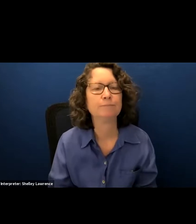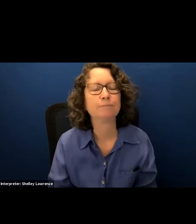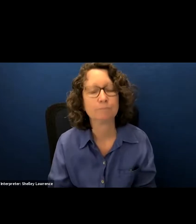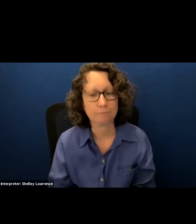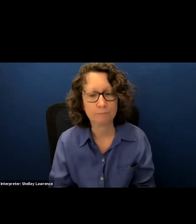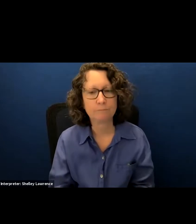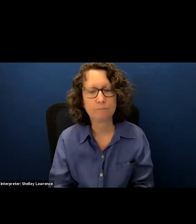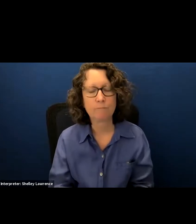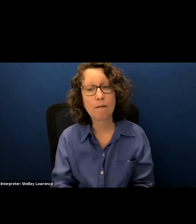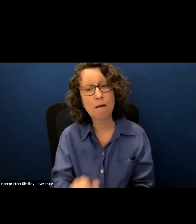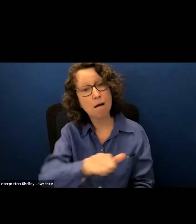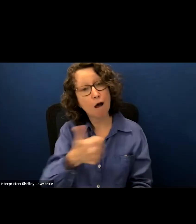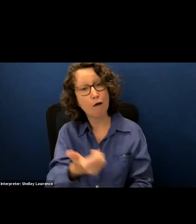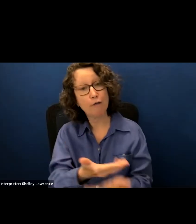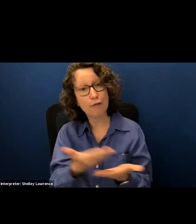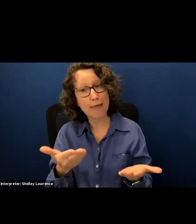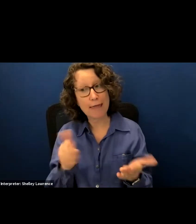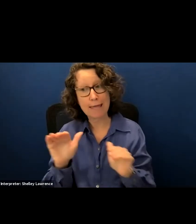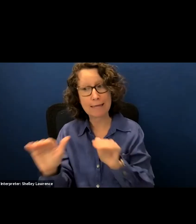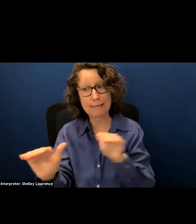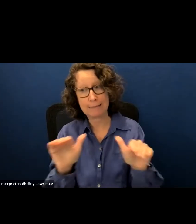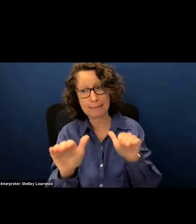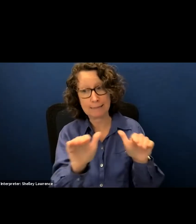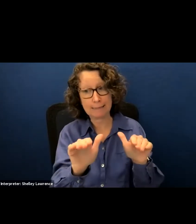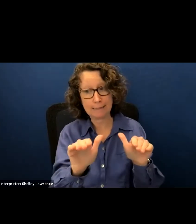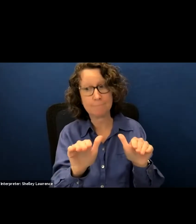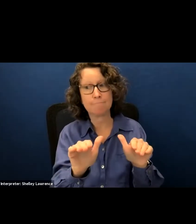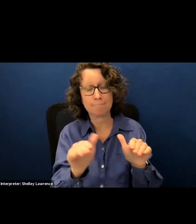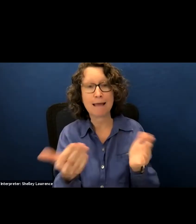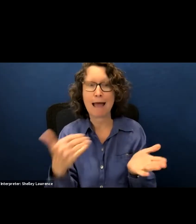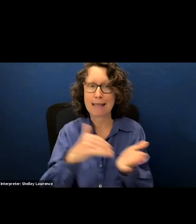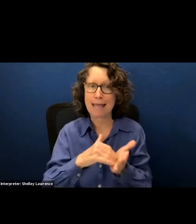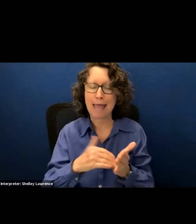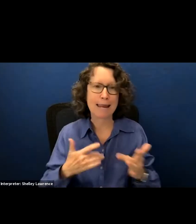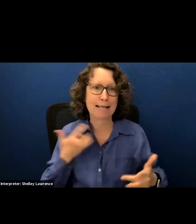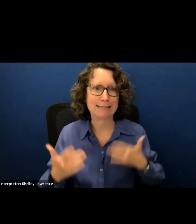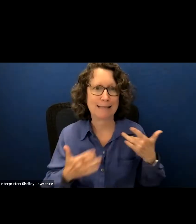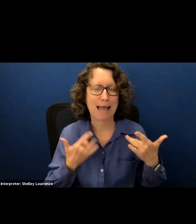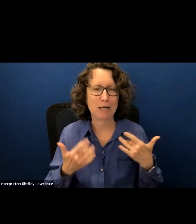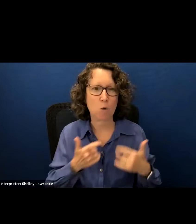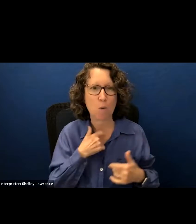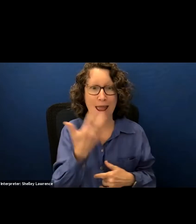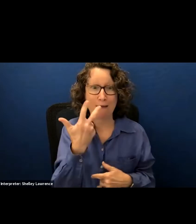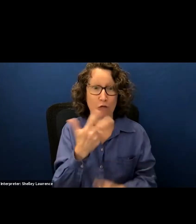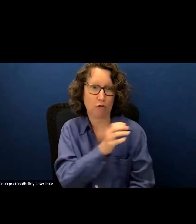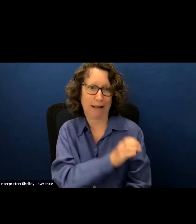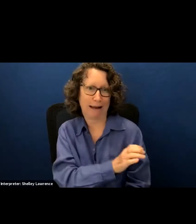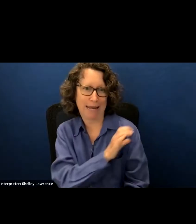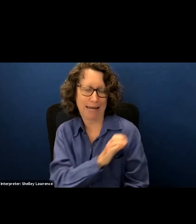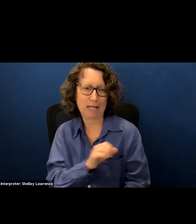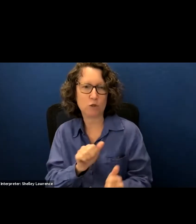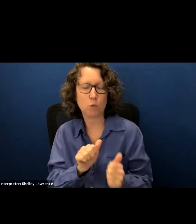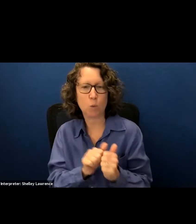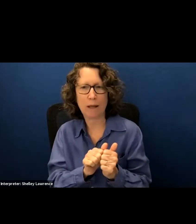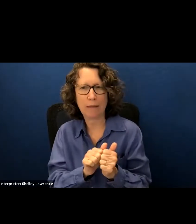things to just remind you about is that we're, again, very excited. We have 3 clinics with